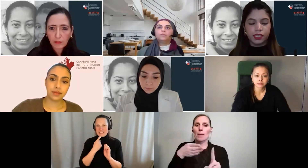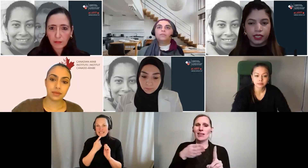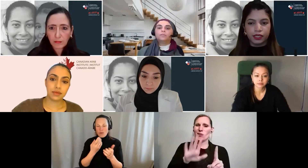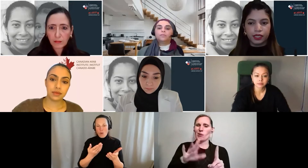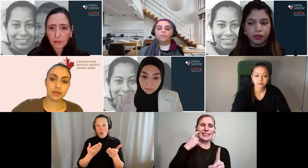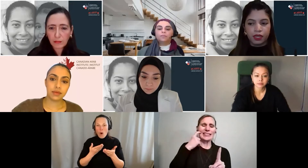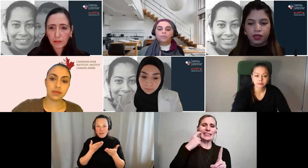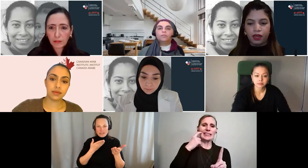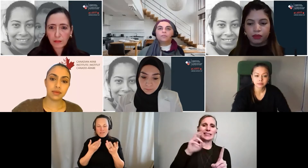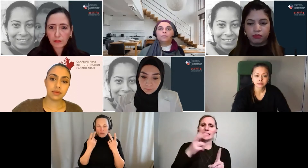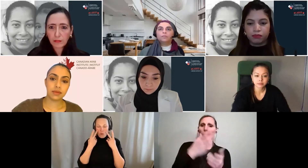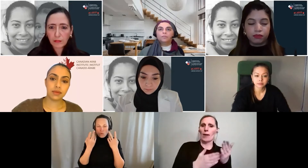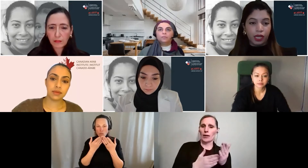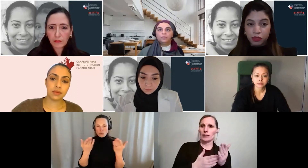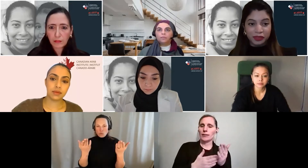question around scaling up.